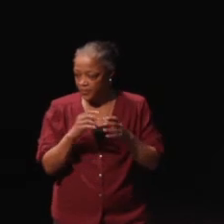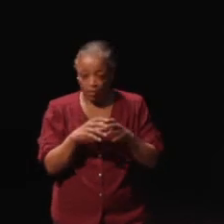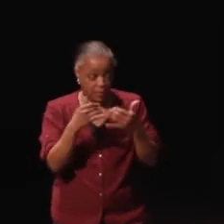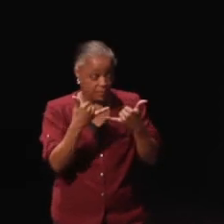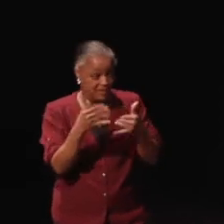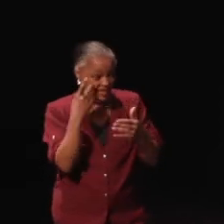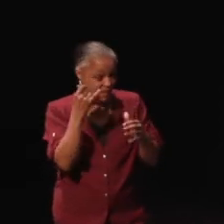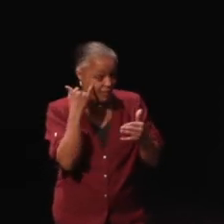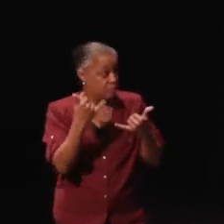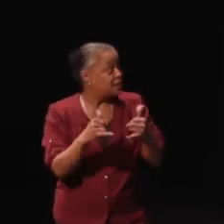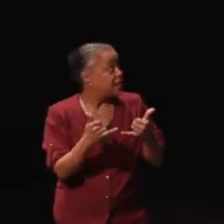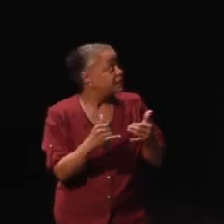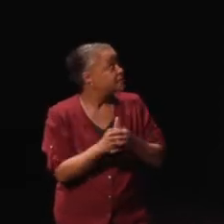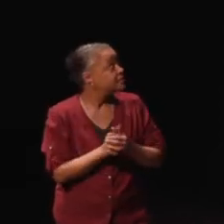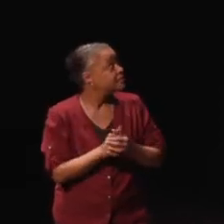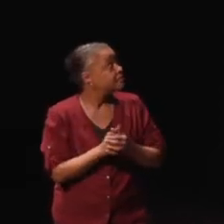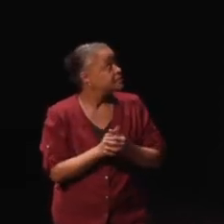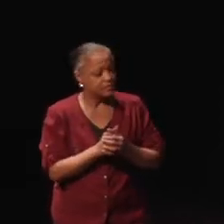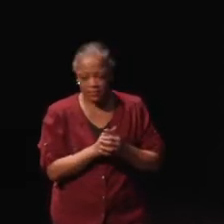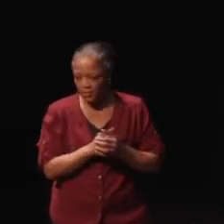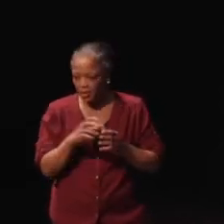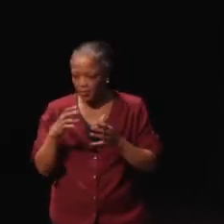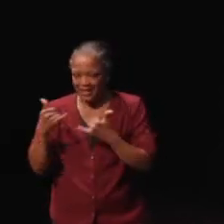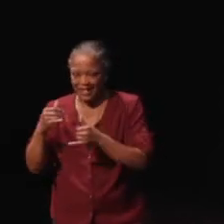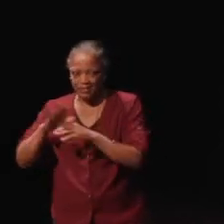plays. It does, but only on my screen.